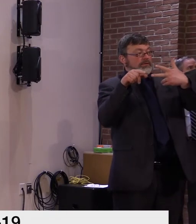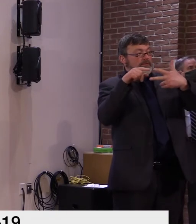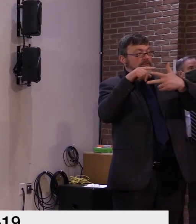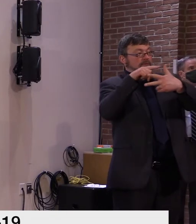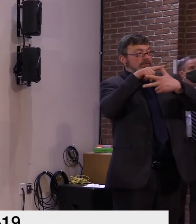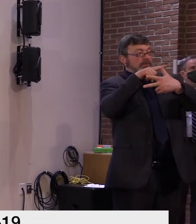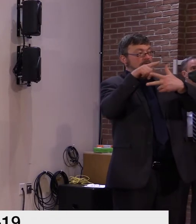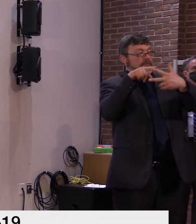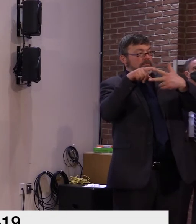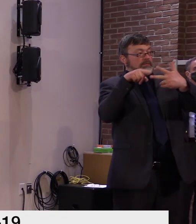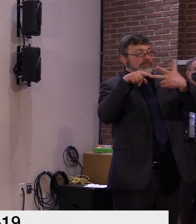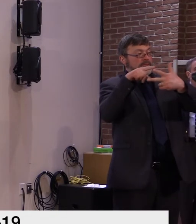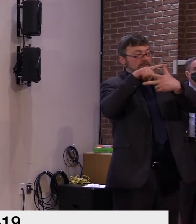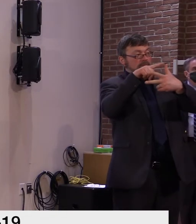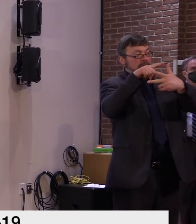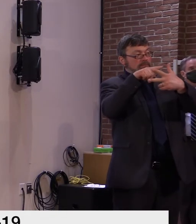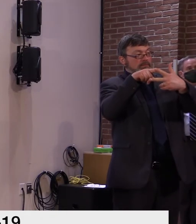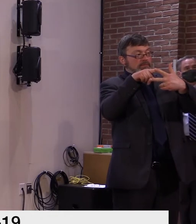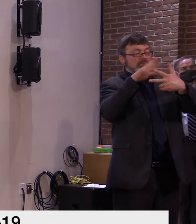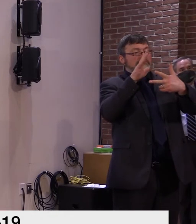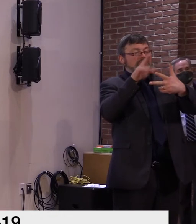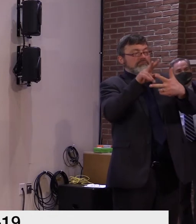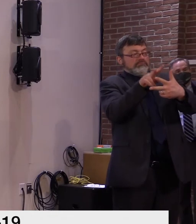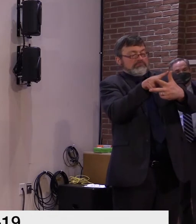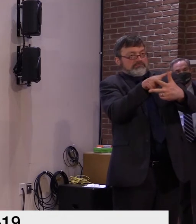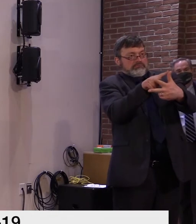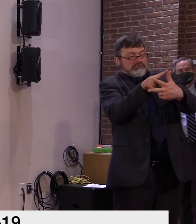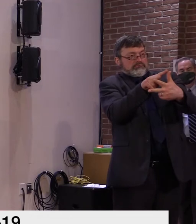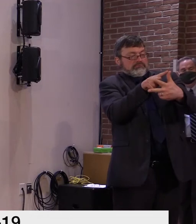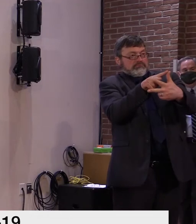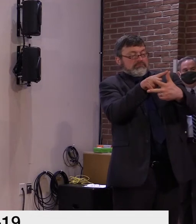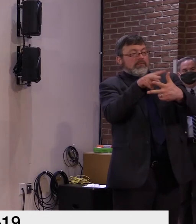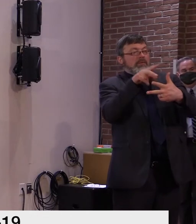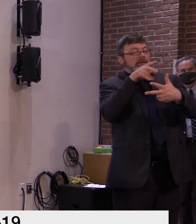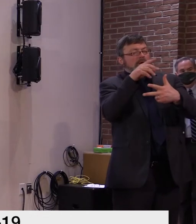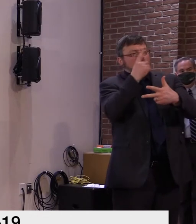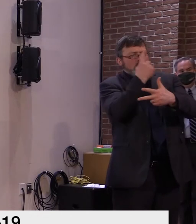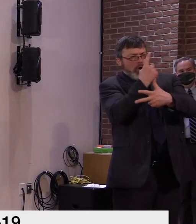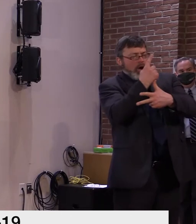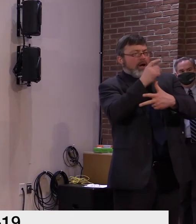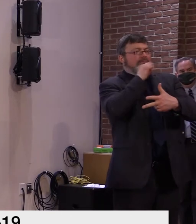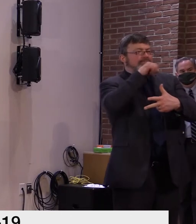risk factors are once again, but we will have those